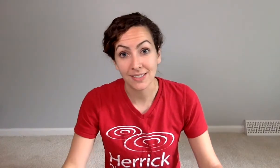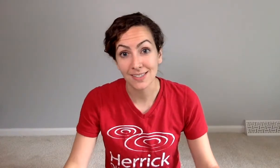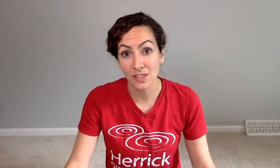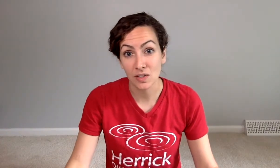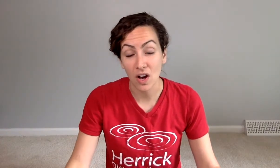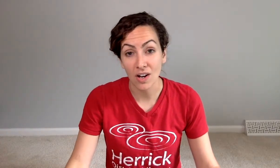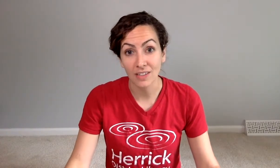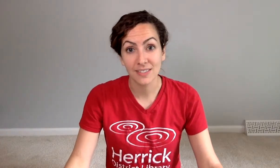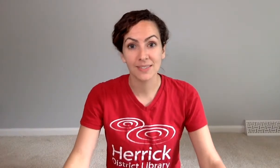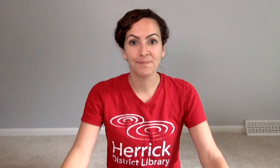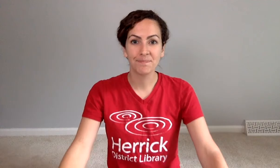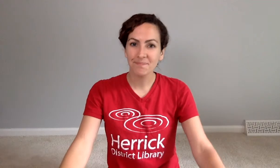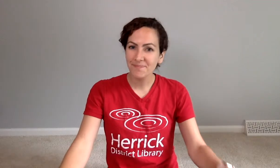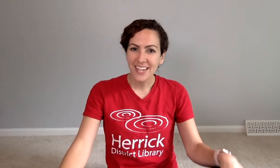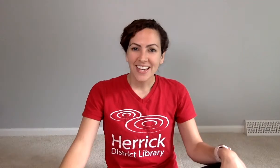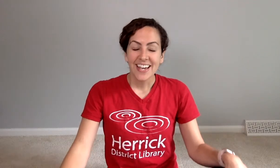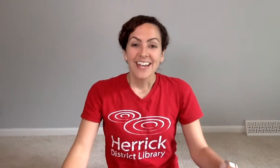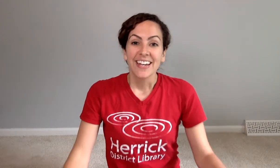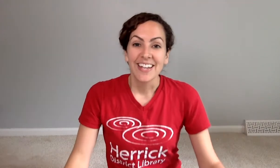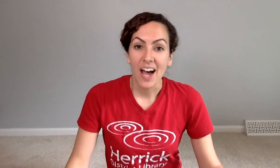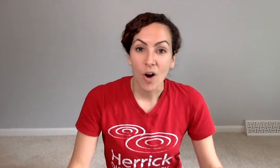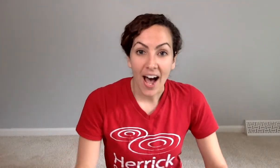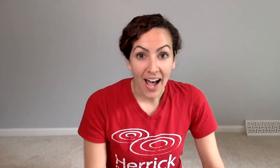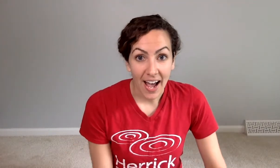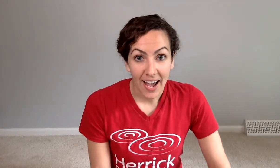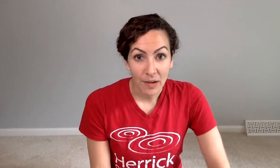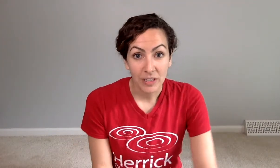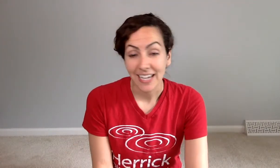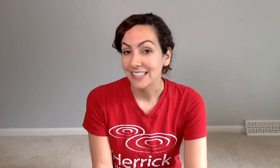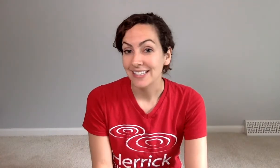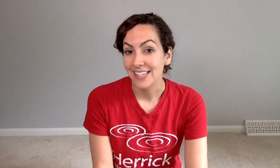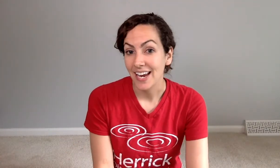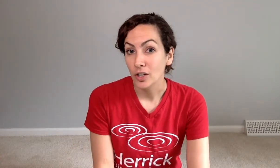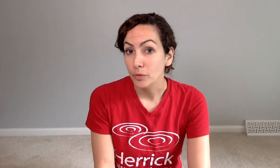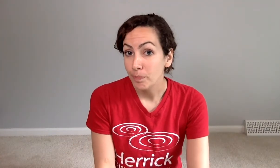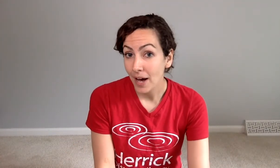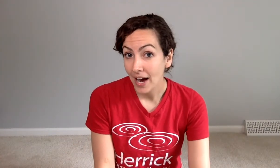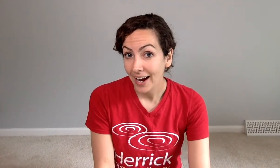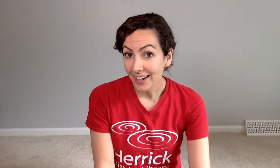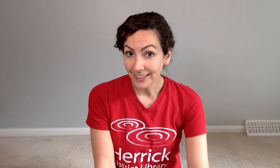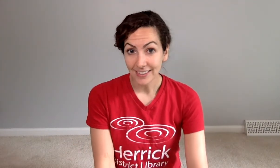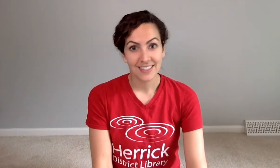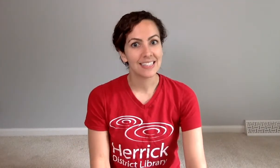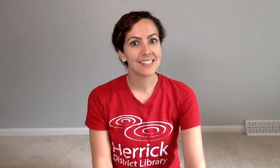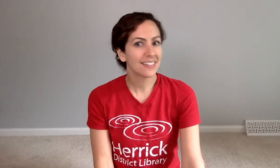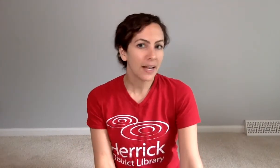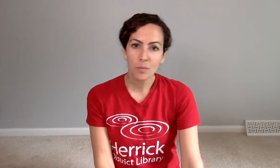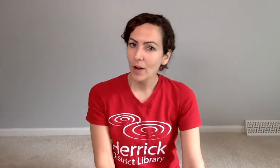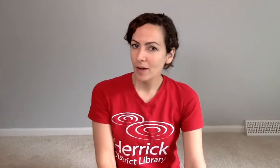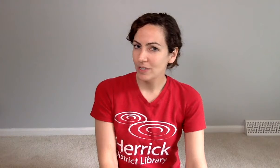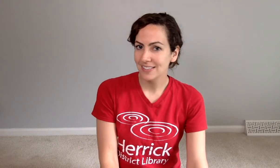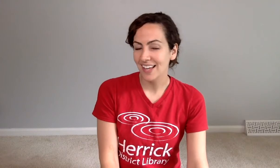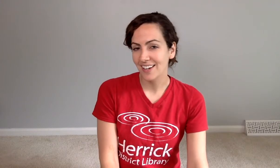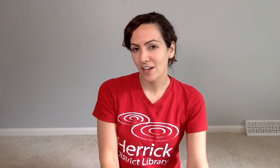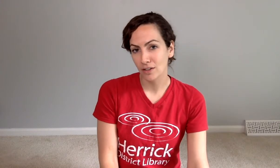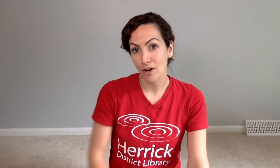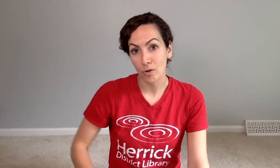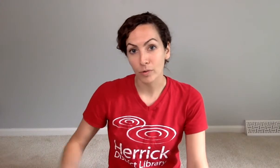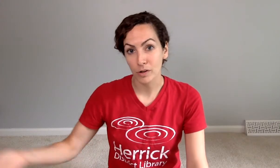to songs. Now, I would like to say goodbye the same way we said hello. We're going